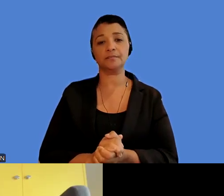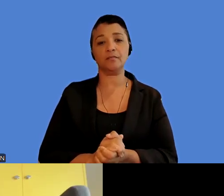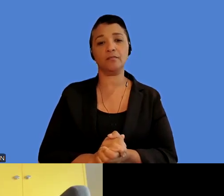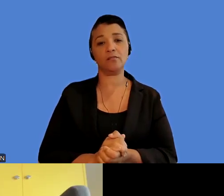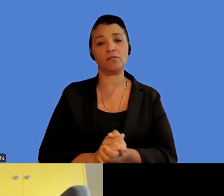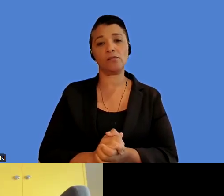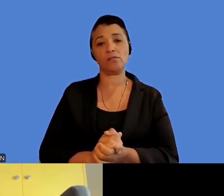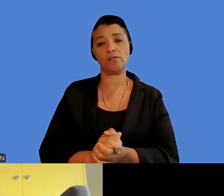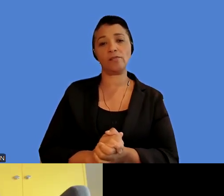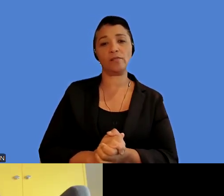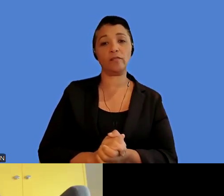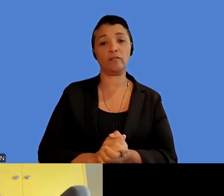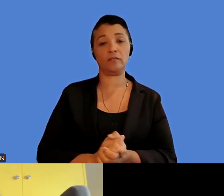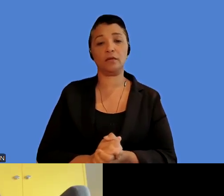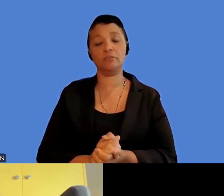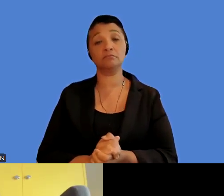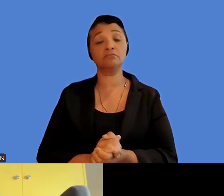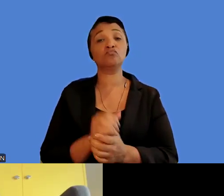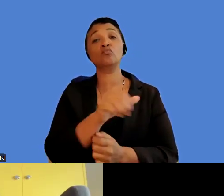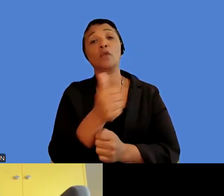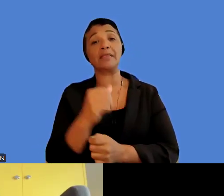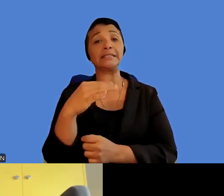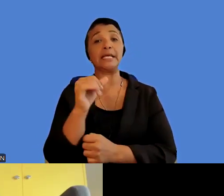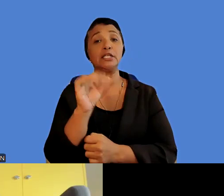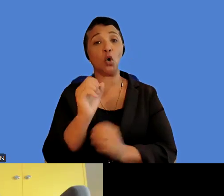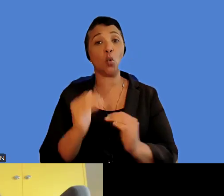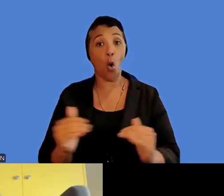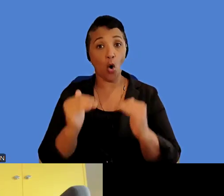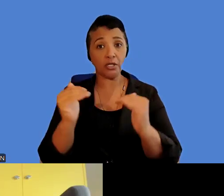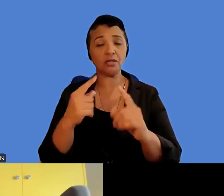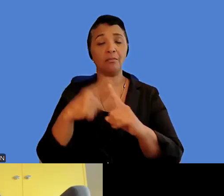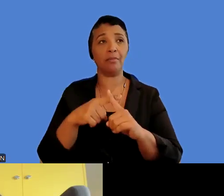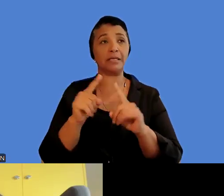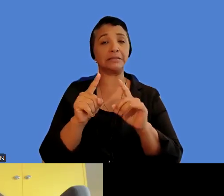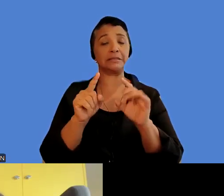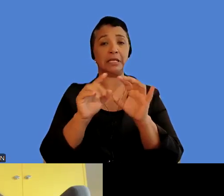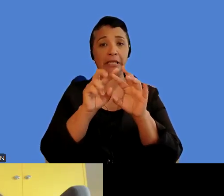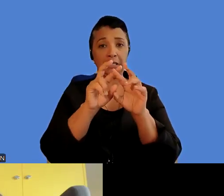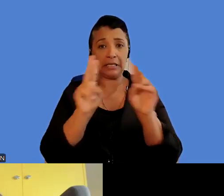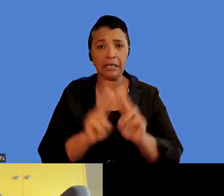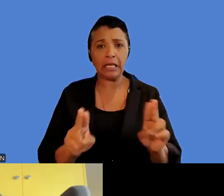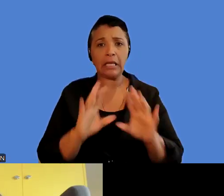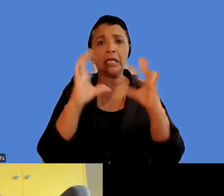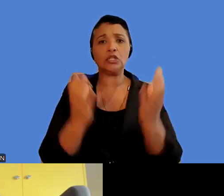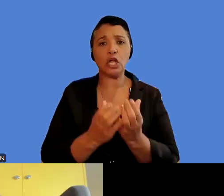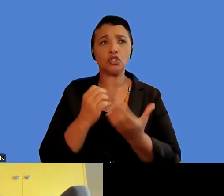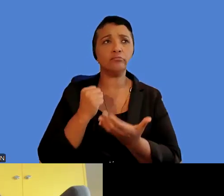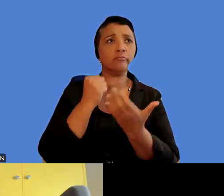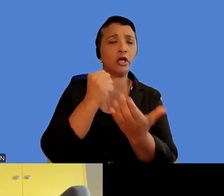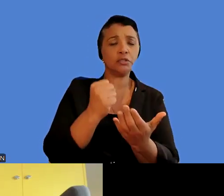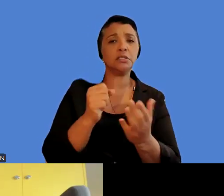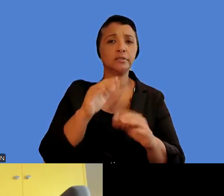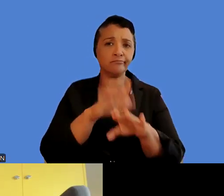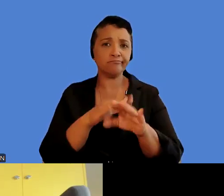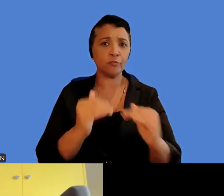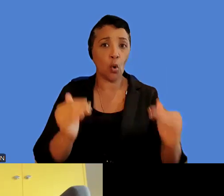Also, please do approach other civil society organizations and international aid agencies and ask them to make commitments to